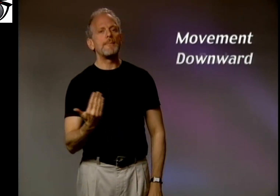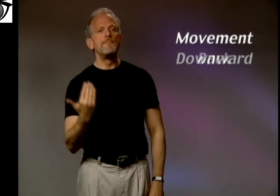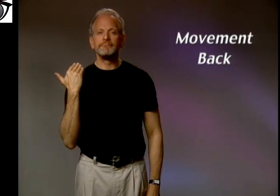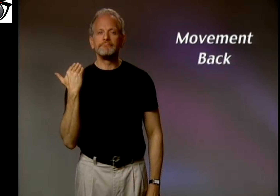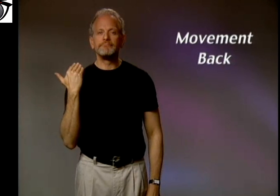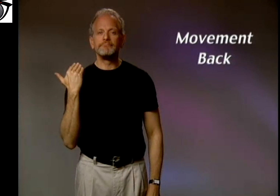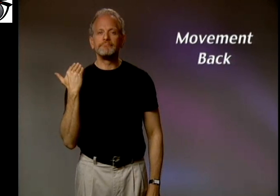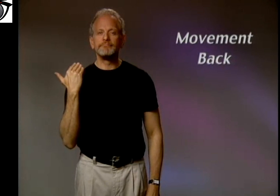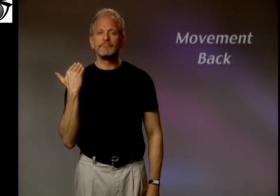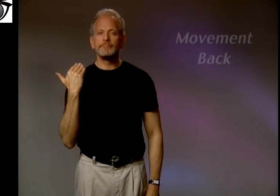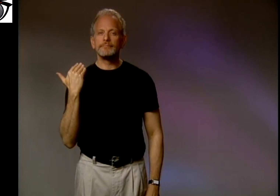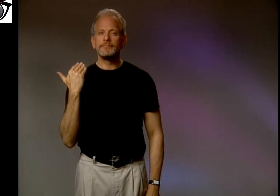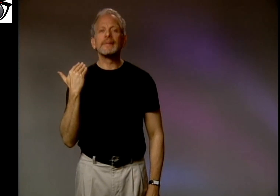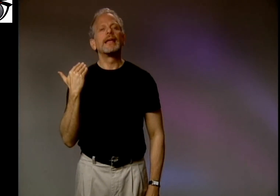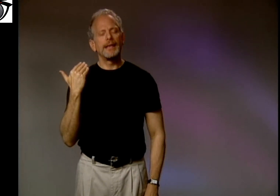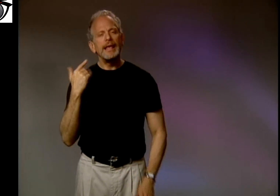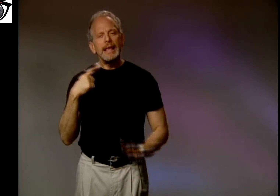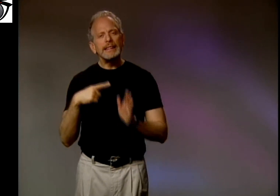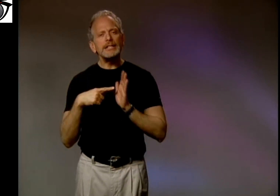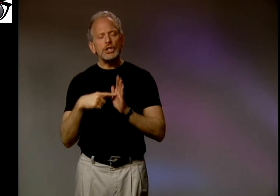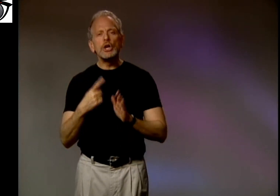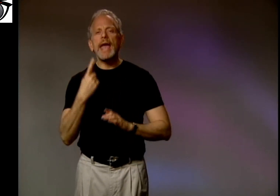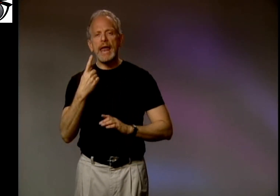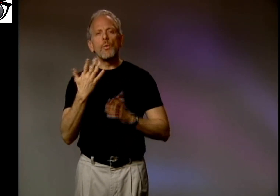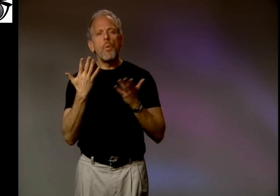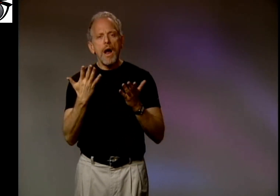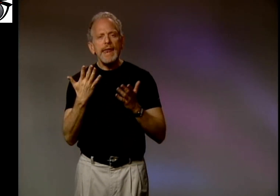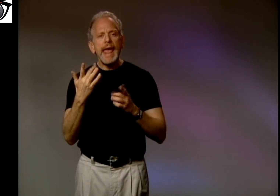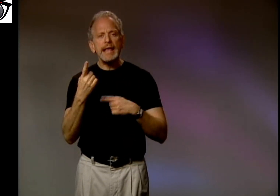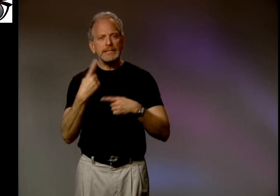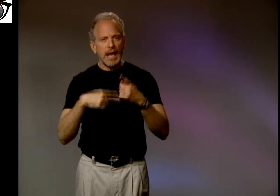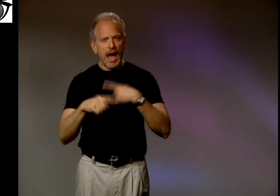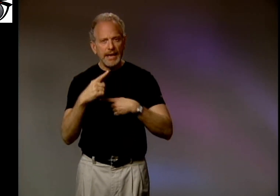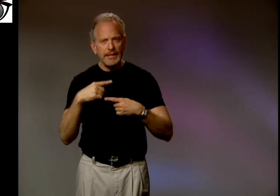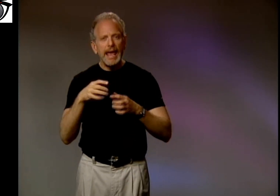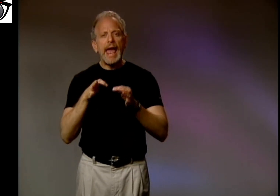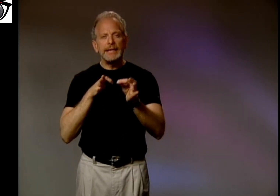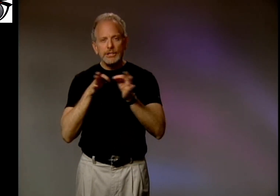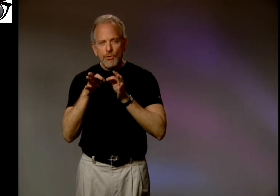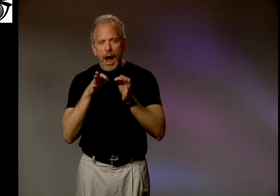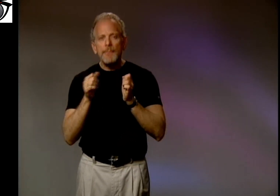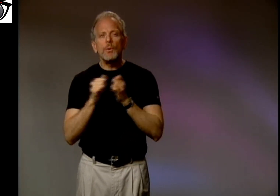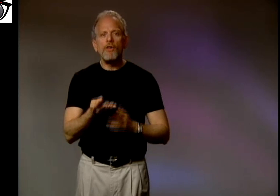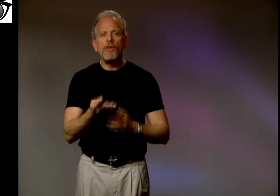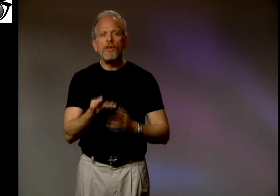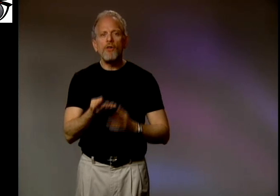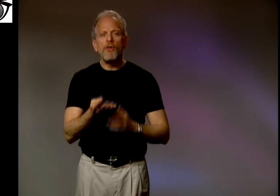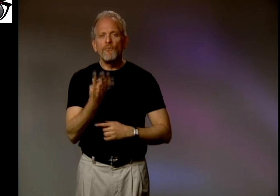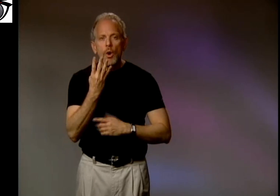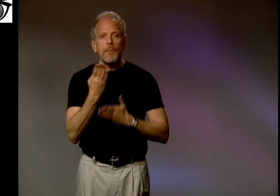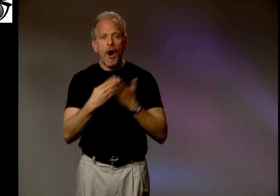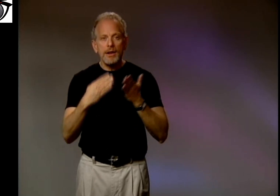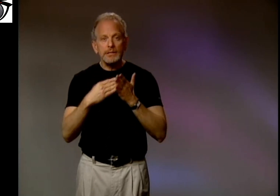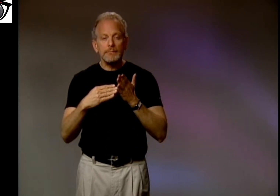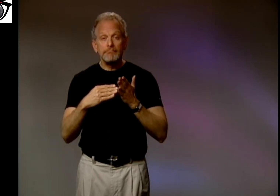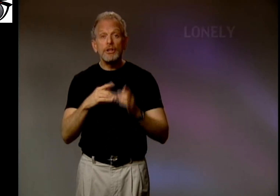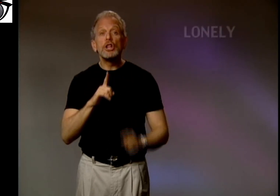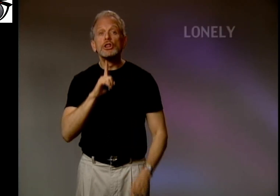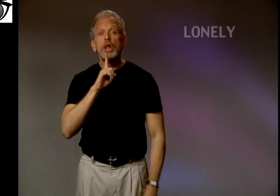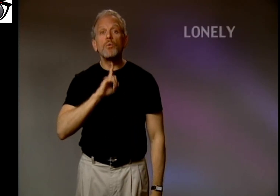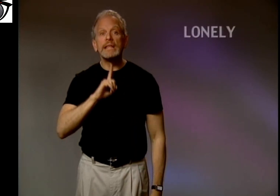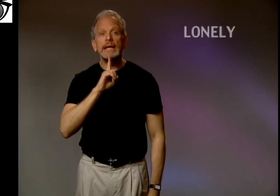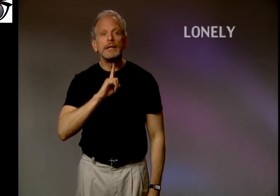arc, back. Let's look at a one-hand sign and describe it with all 4